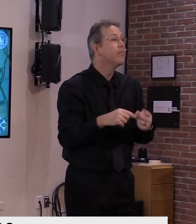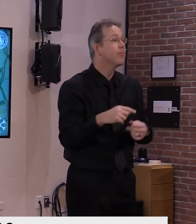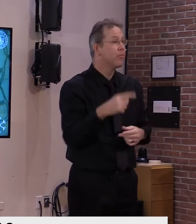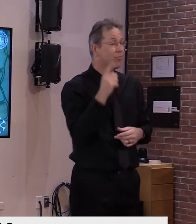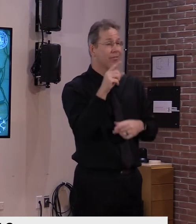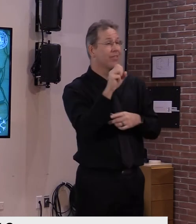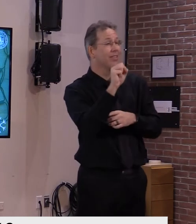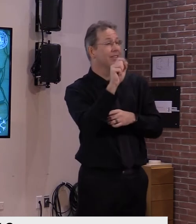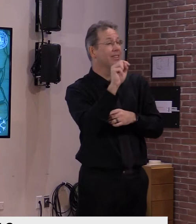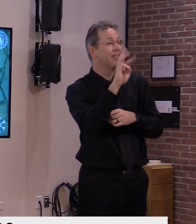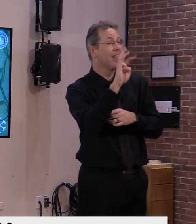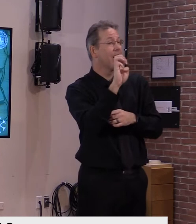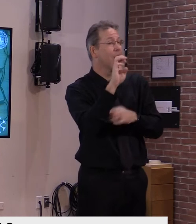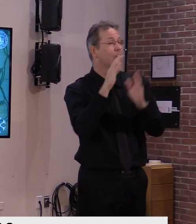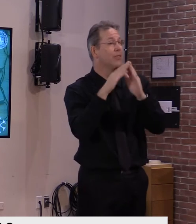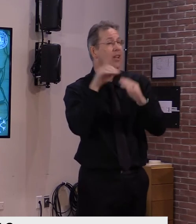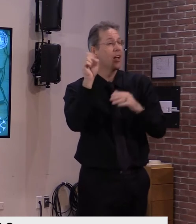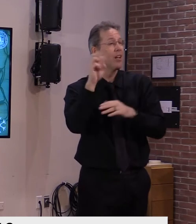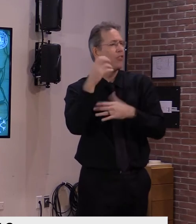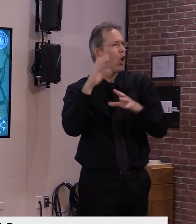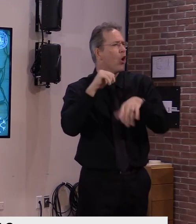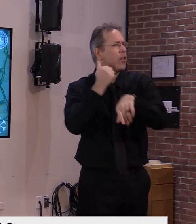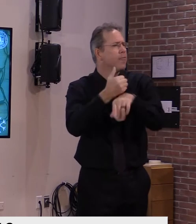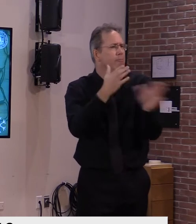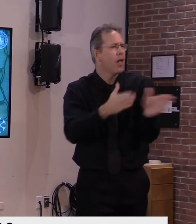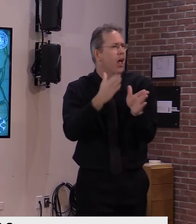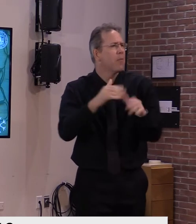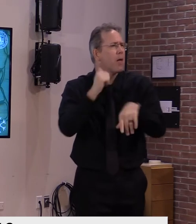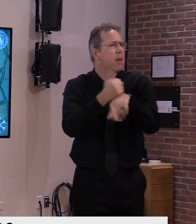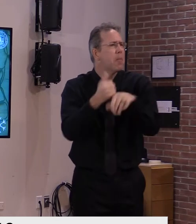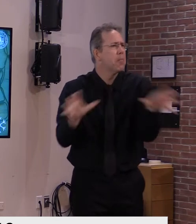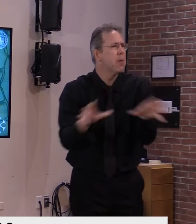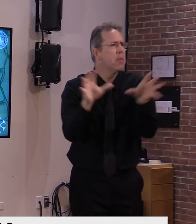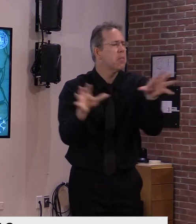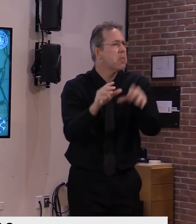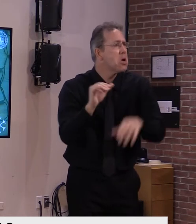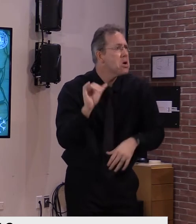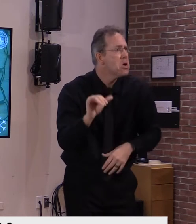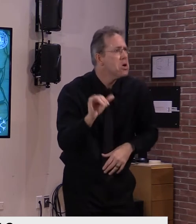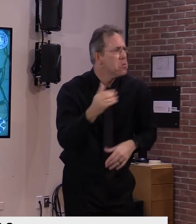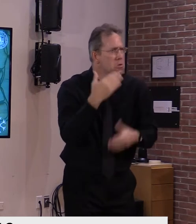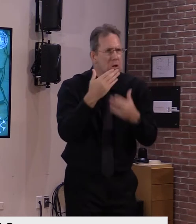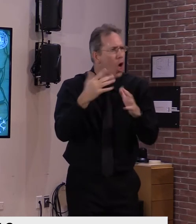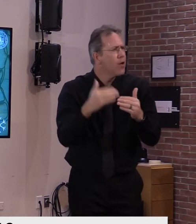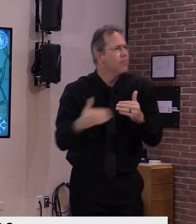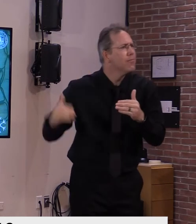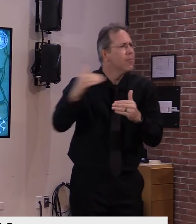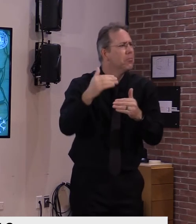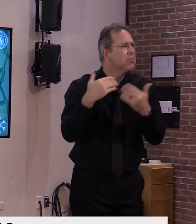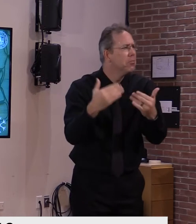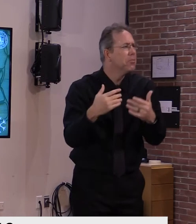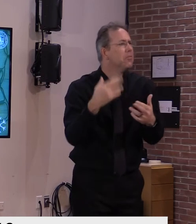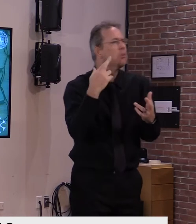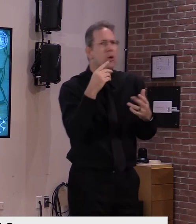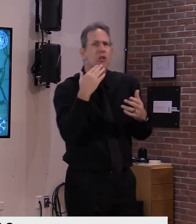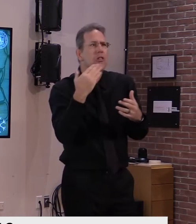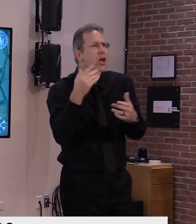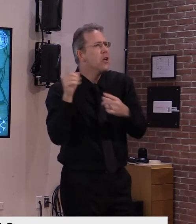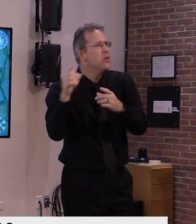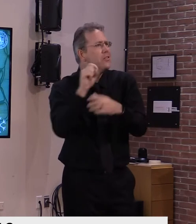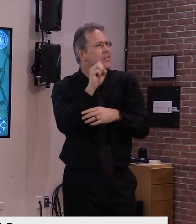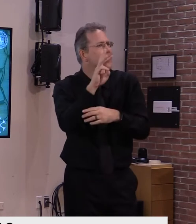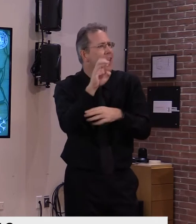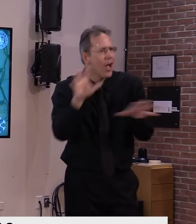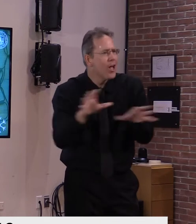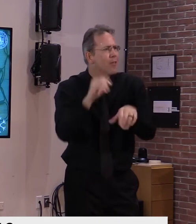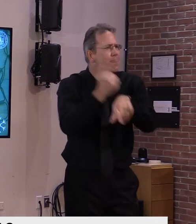social media, and there may be others as well who are way ahead of us. And I thank them for doing so. And this will only add